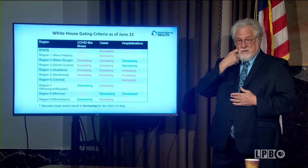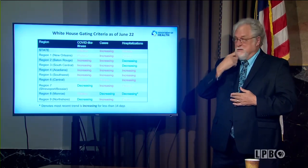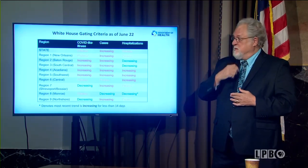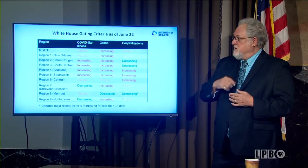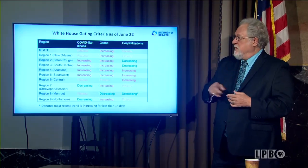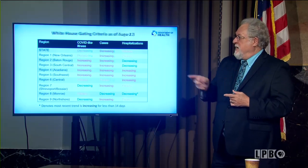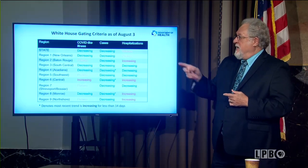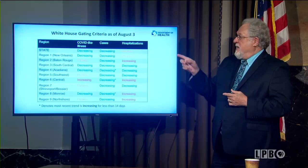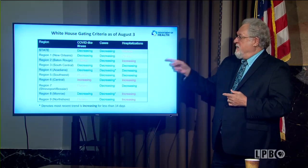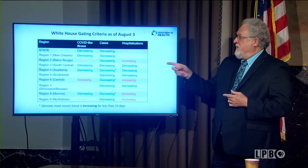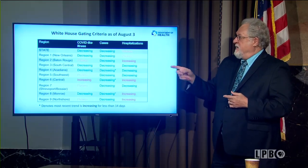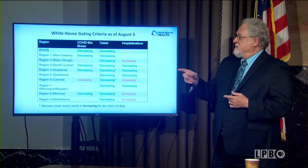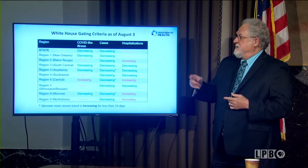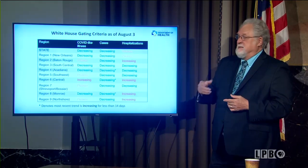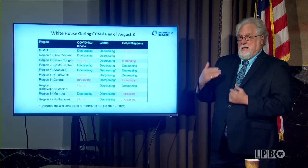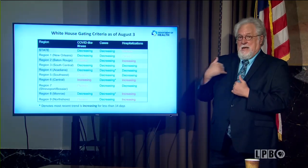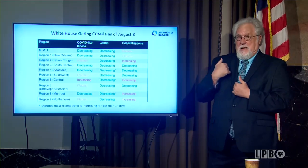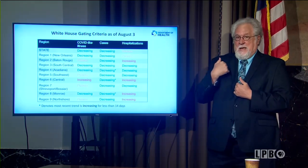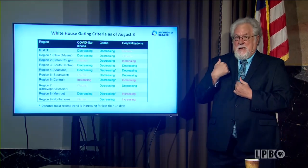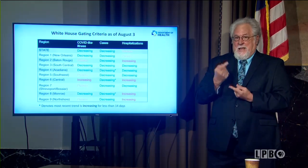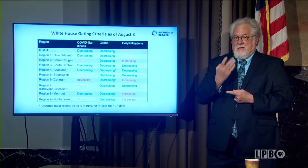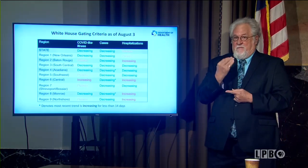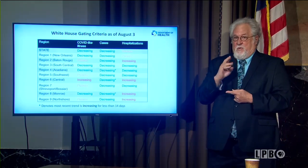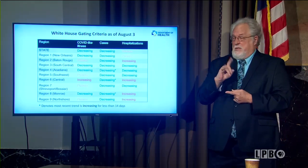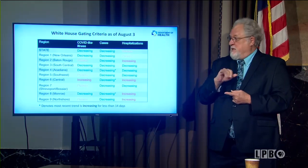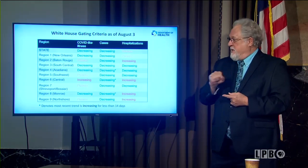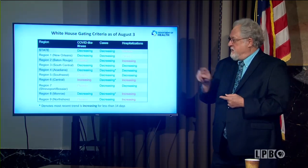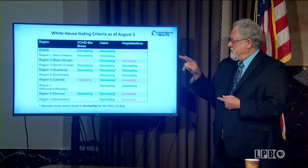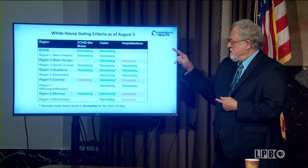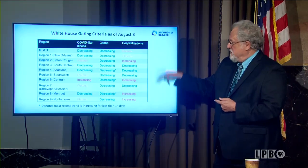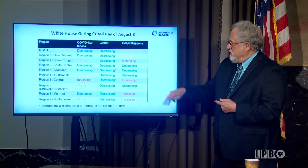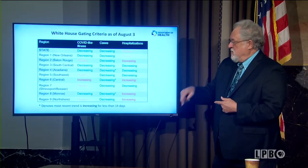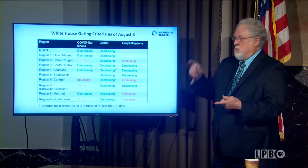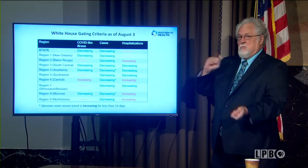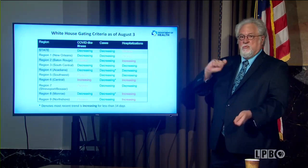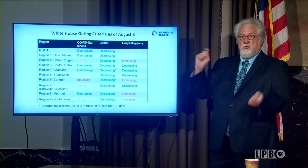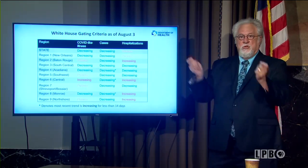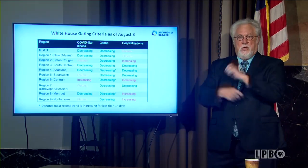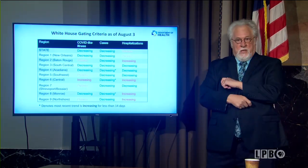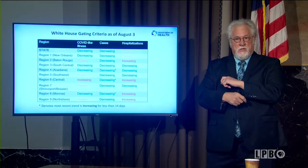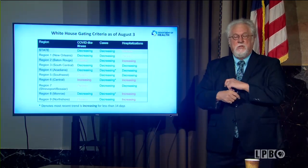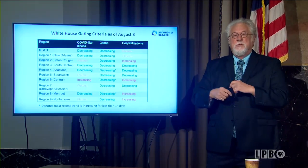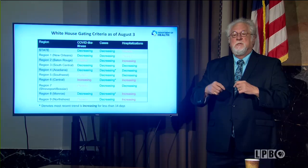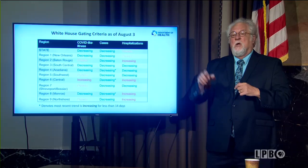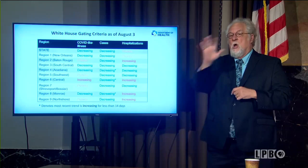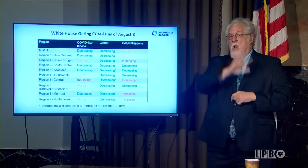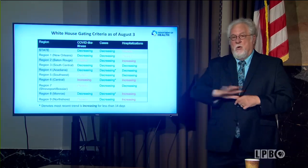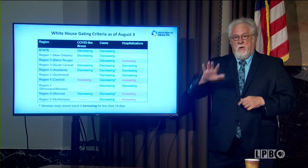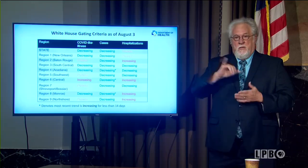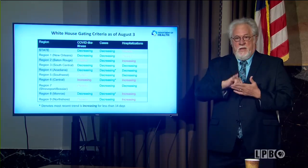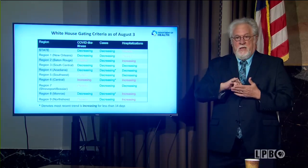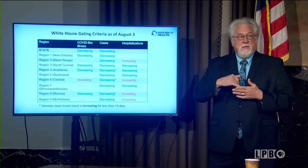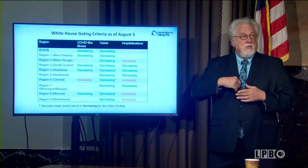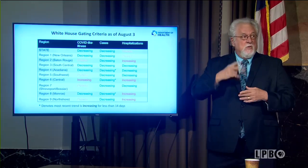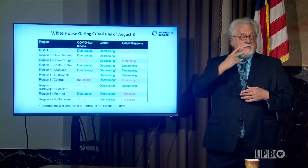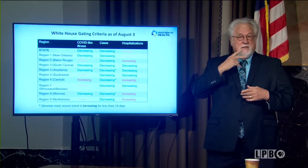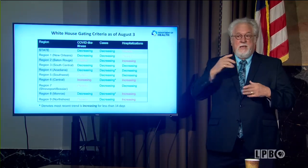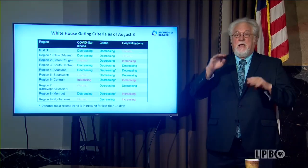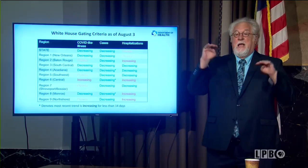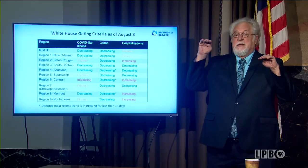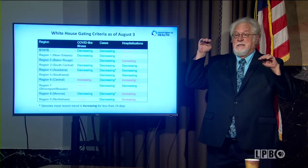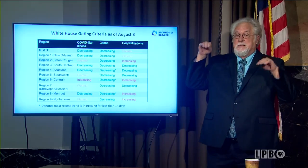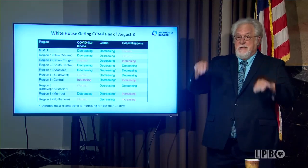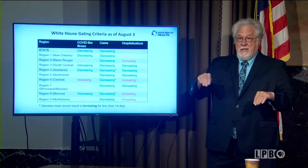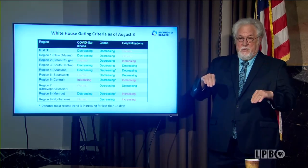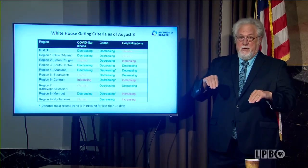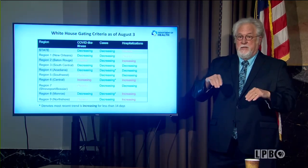again, this is looking over the last 14 days, and this is looking at absolute changes across those times. So are we seeing a decrease